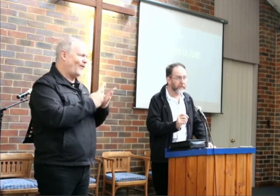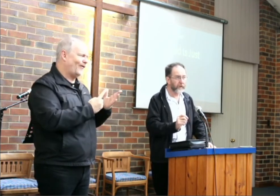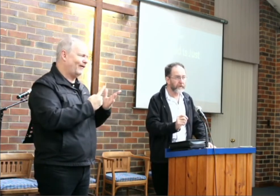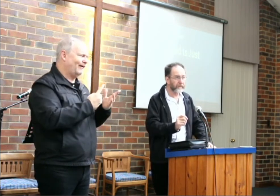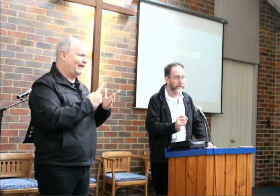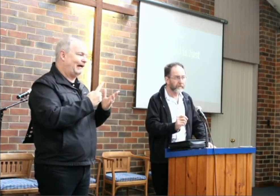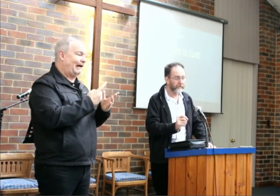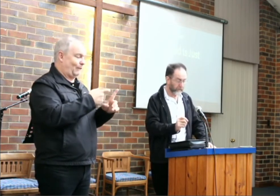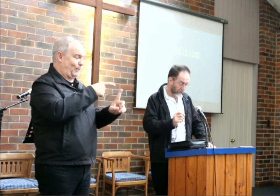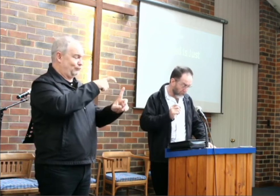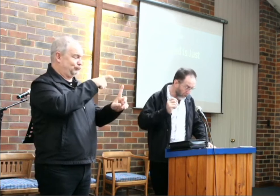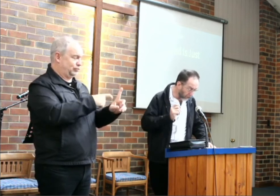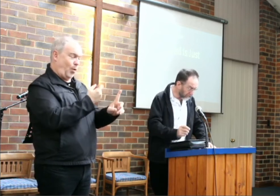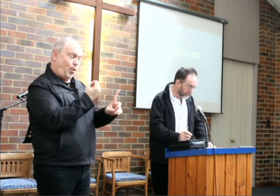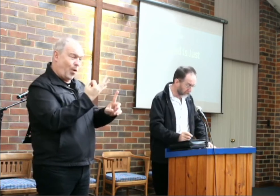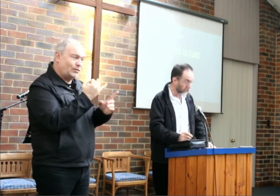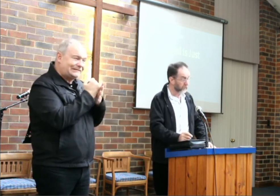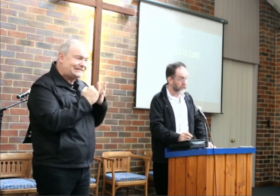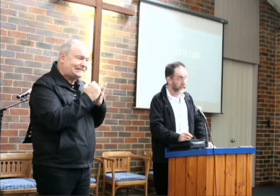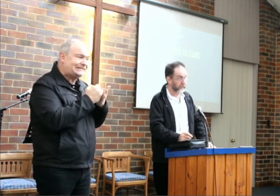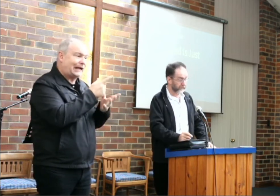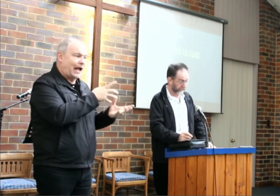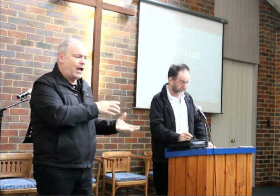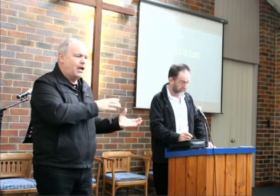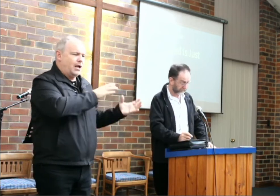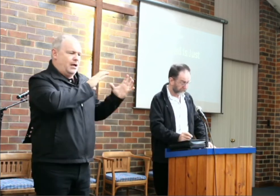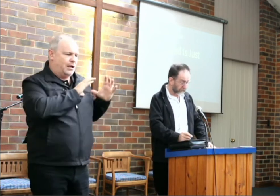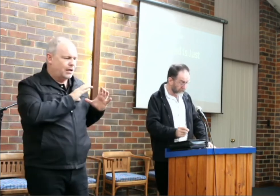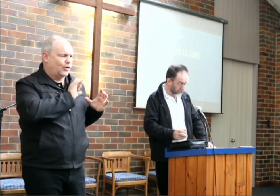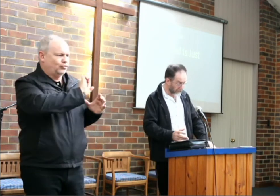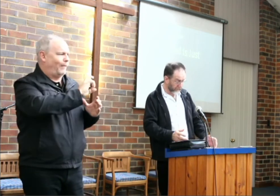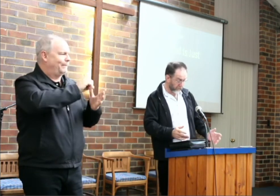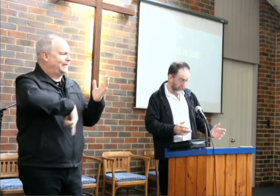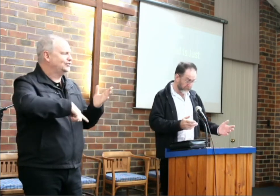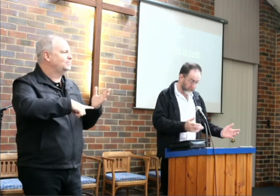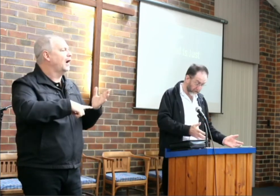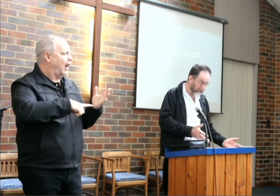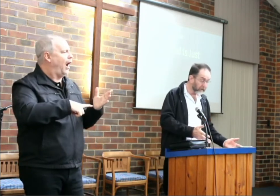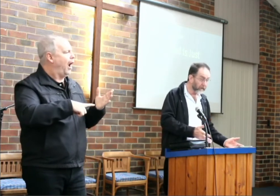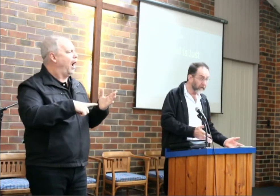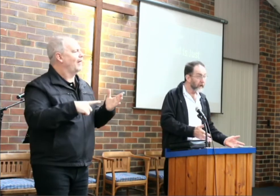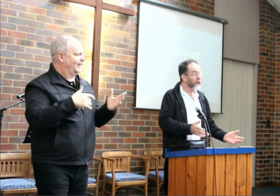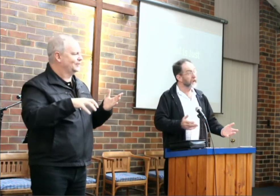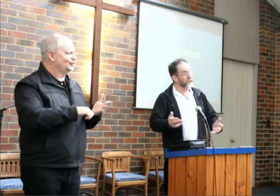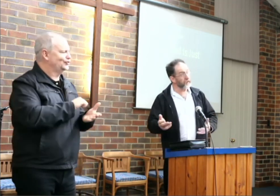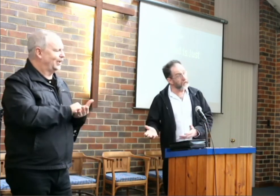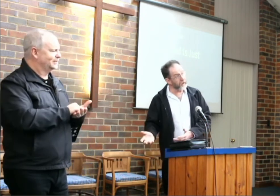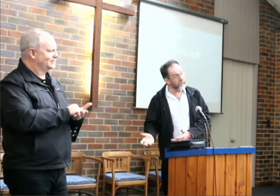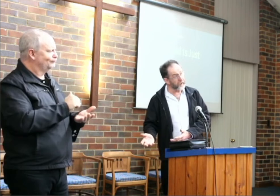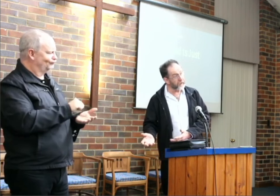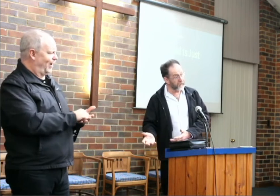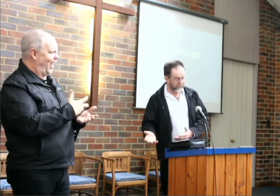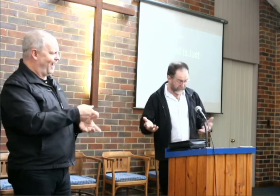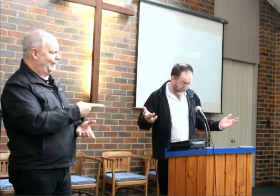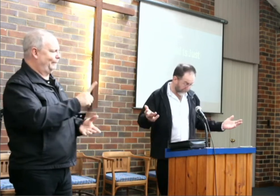sinless person offered to take your punishment, then justice would be served and you could go